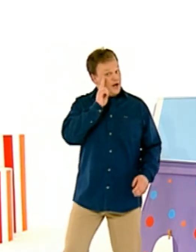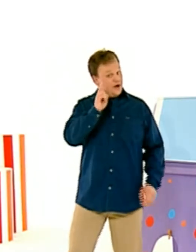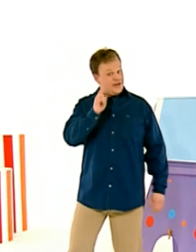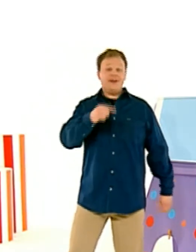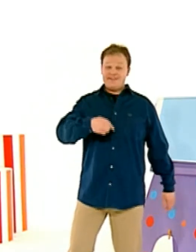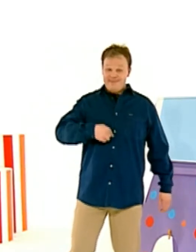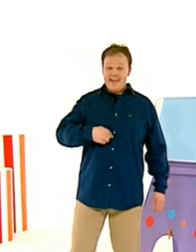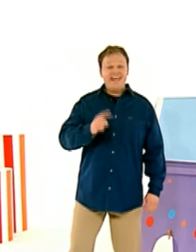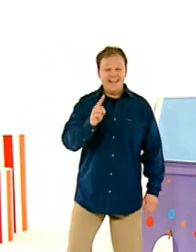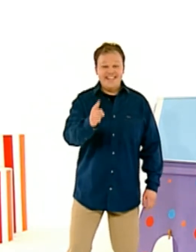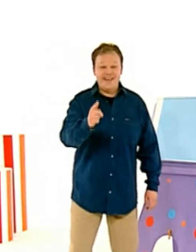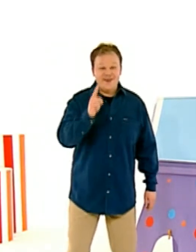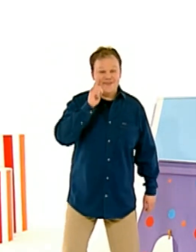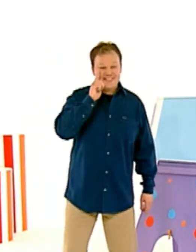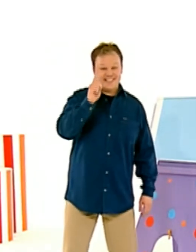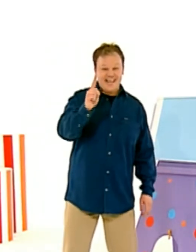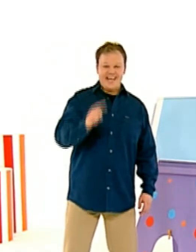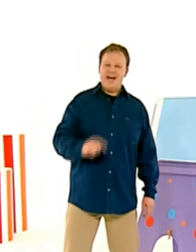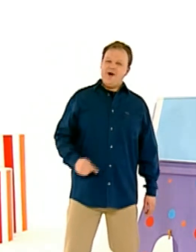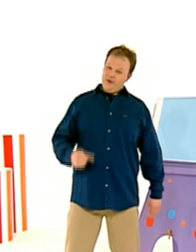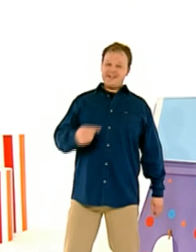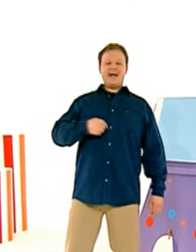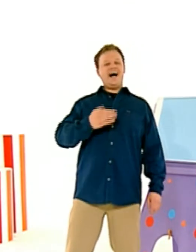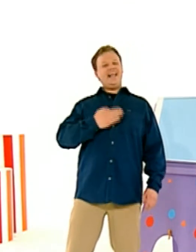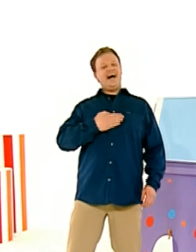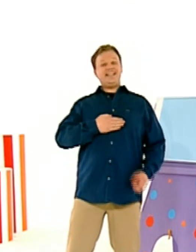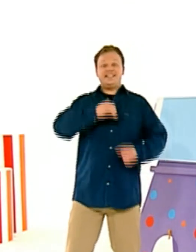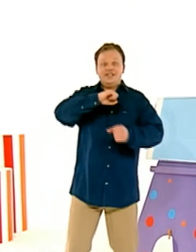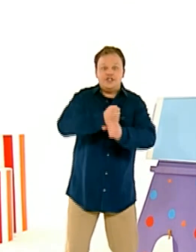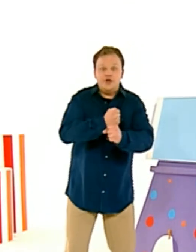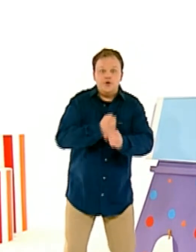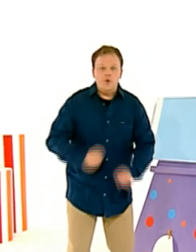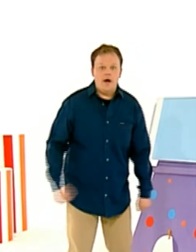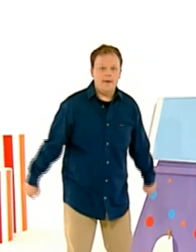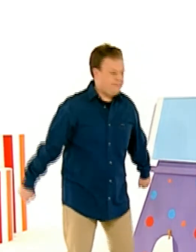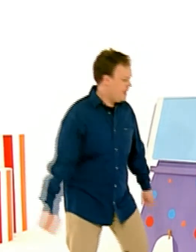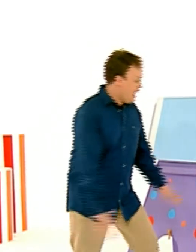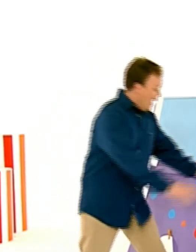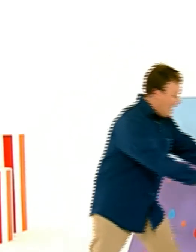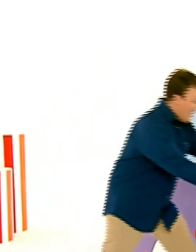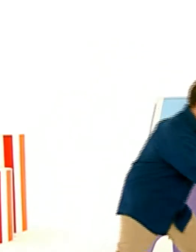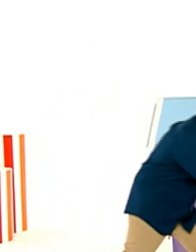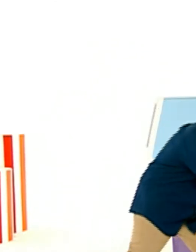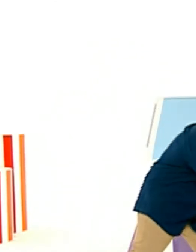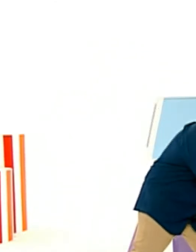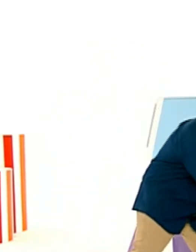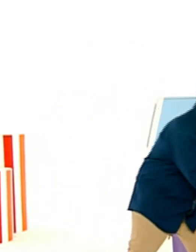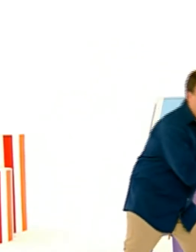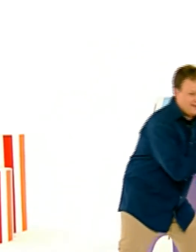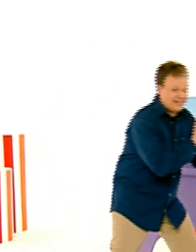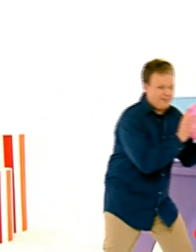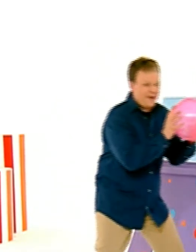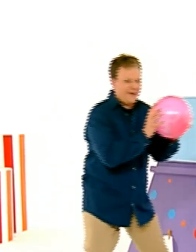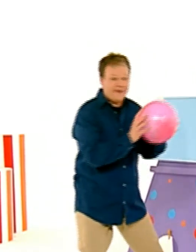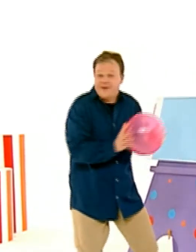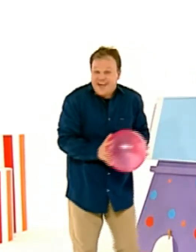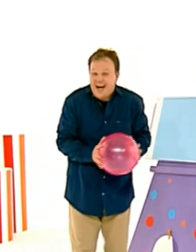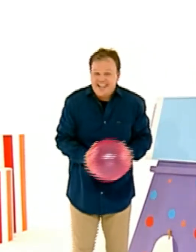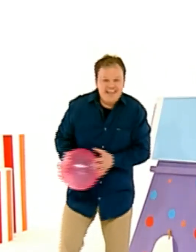Look at me and you will see what I like to do. I like to bounce a ball. Can you